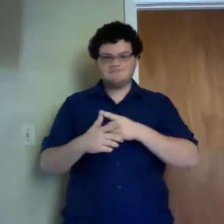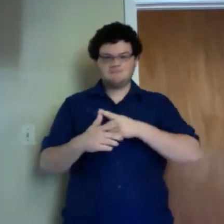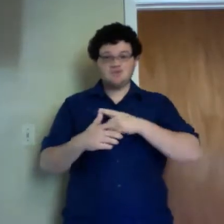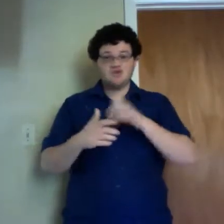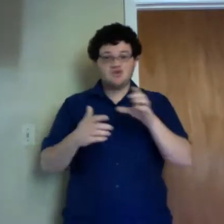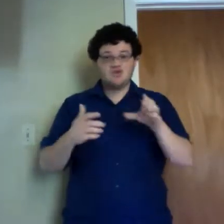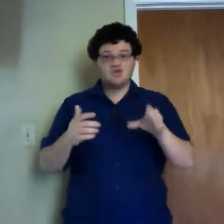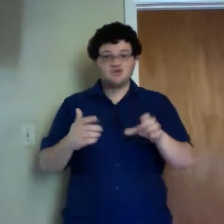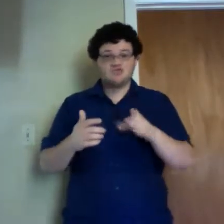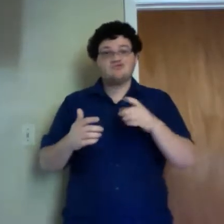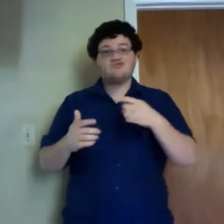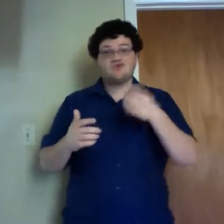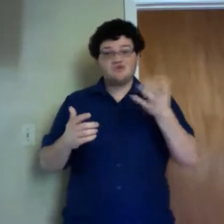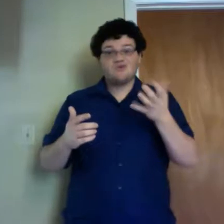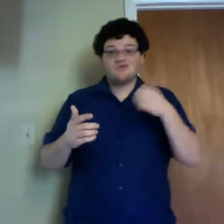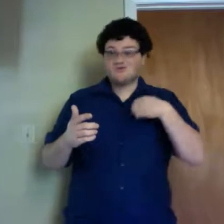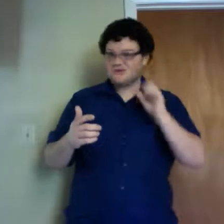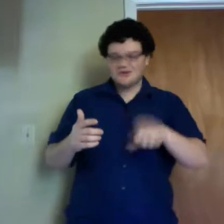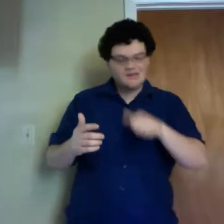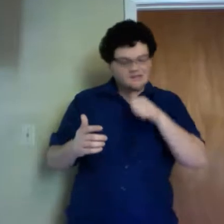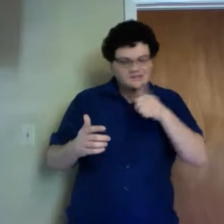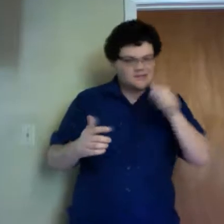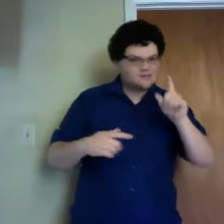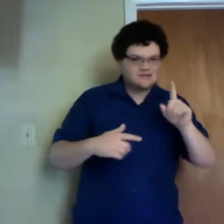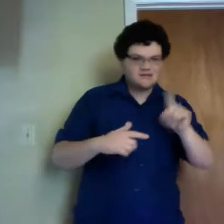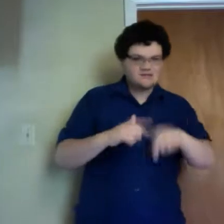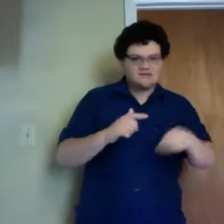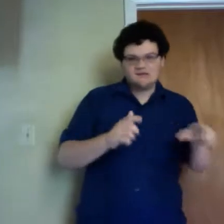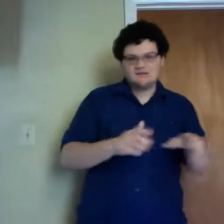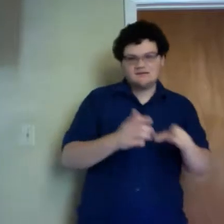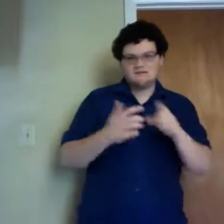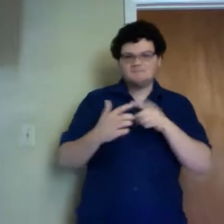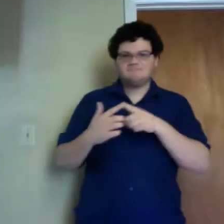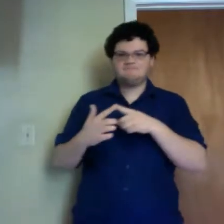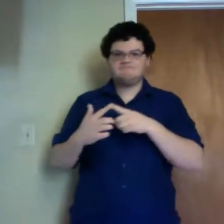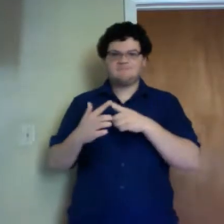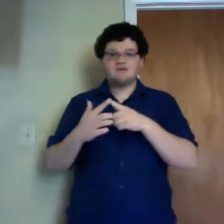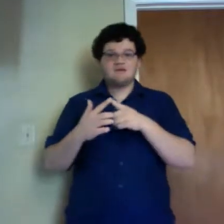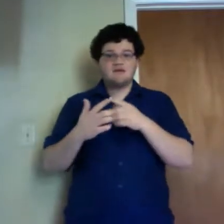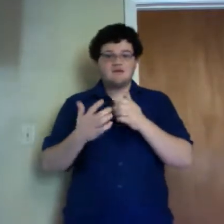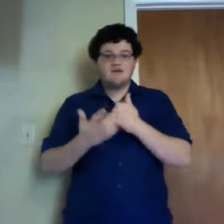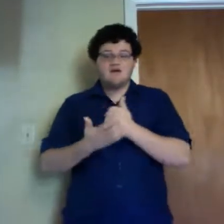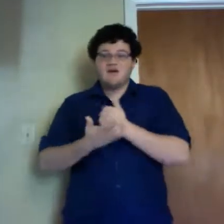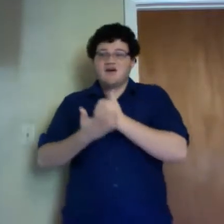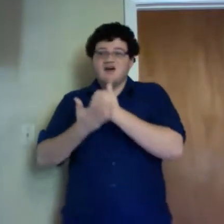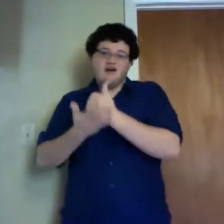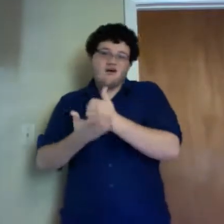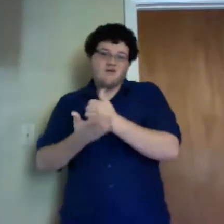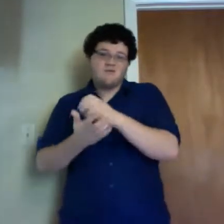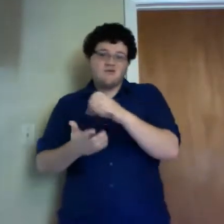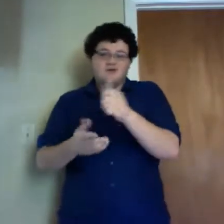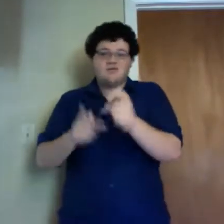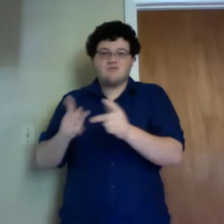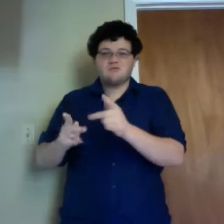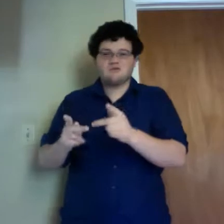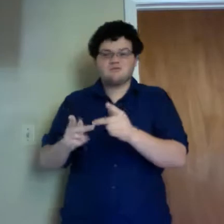risks, cooperate with others and coordinate work to ensure the health and safety of you and your co-workers,